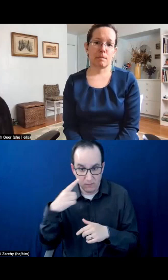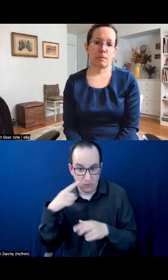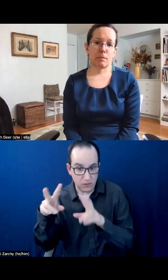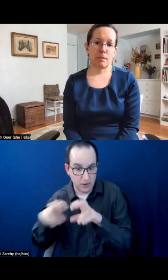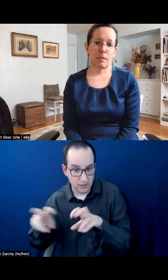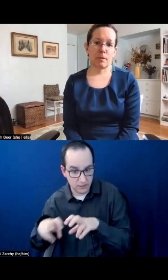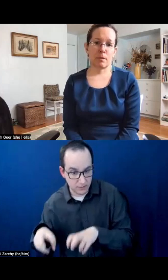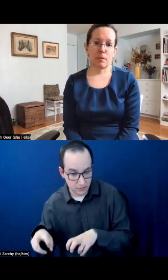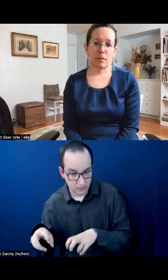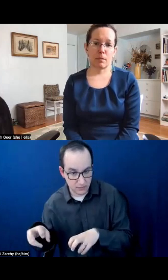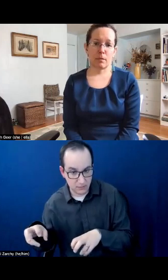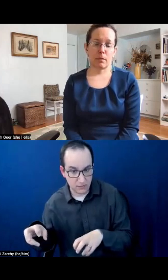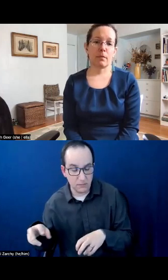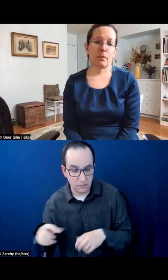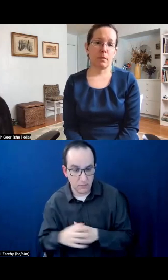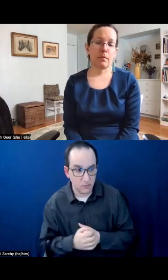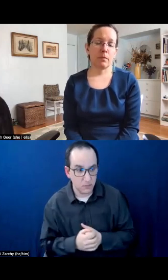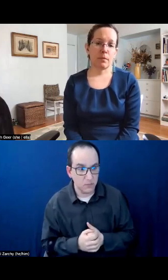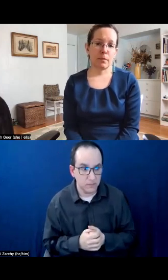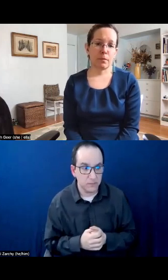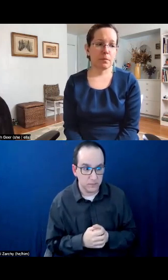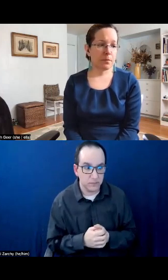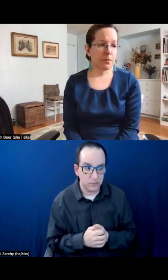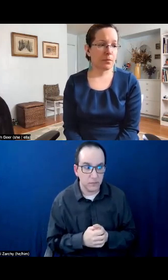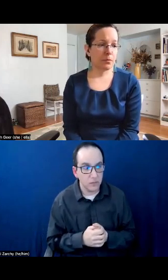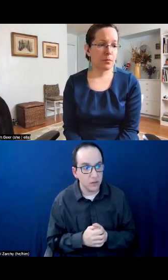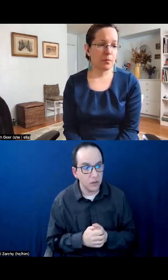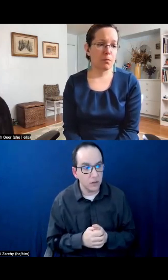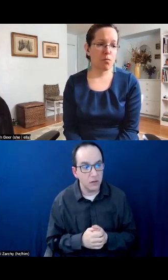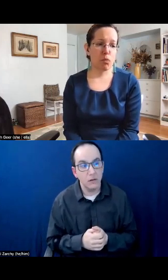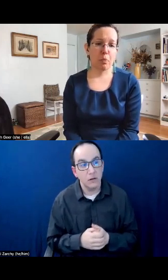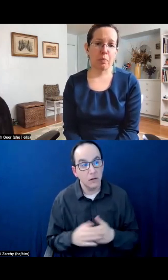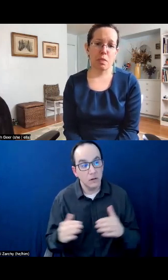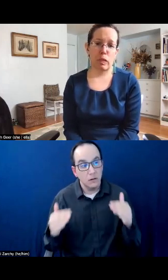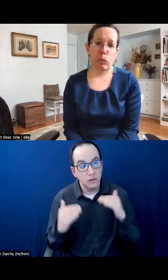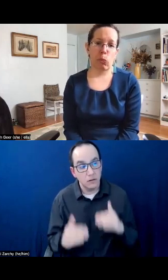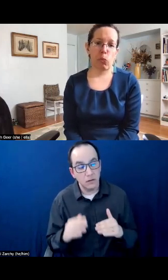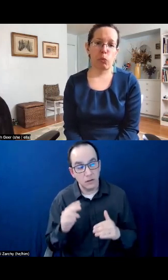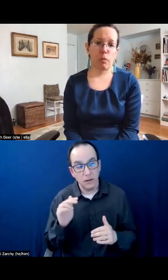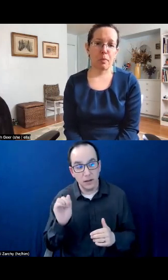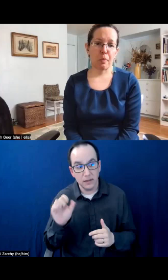recorded, and send this off for further analysis.